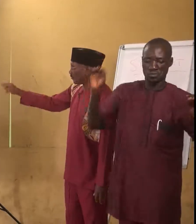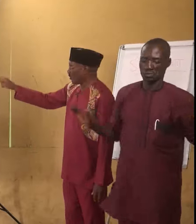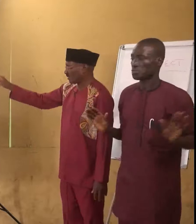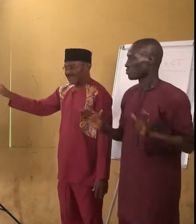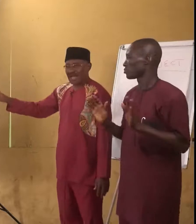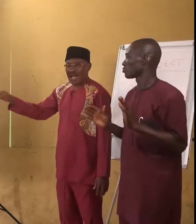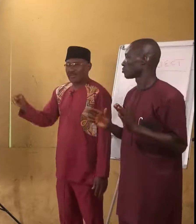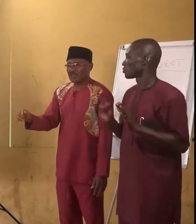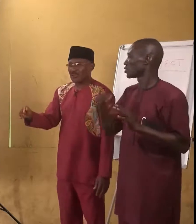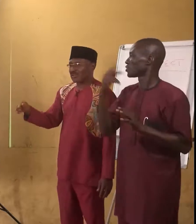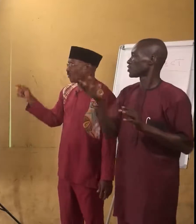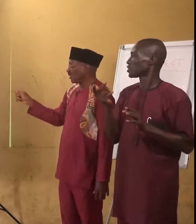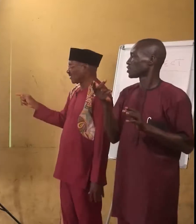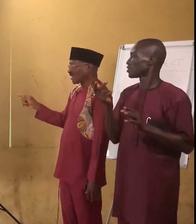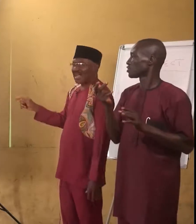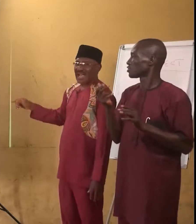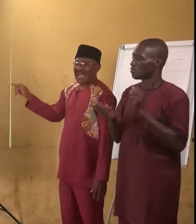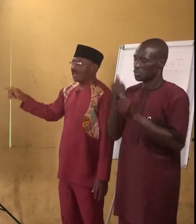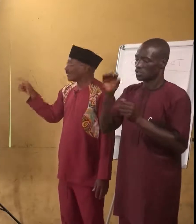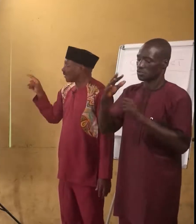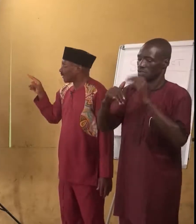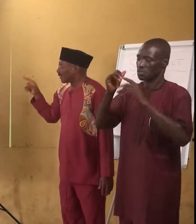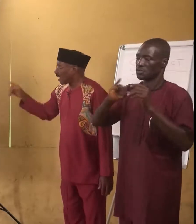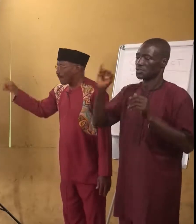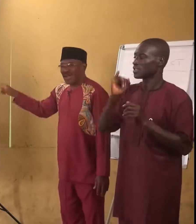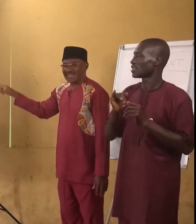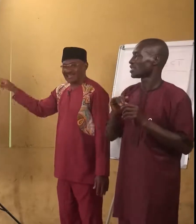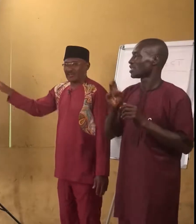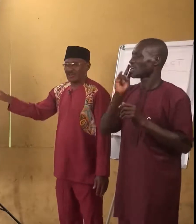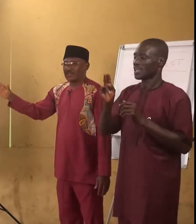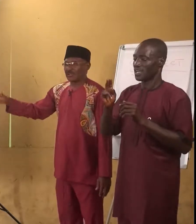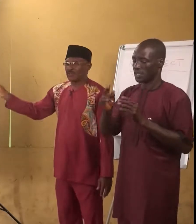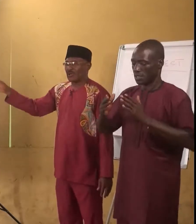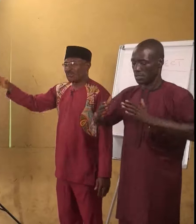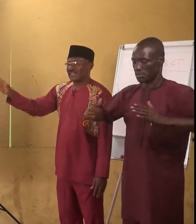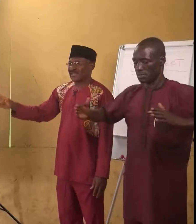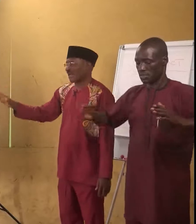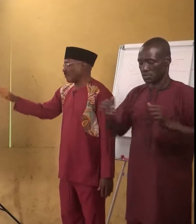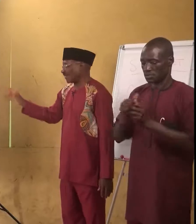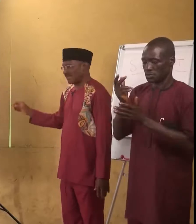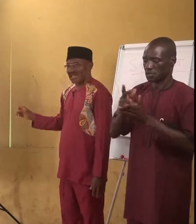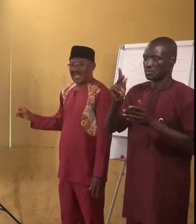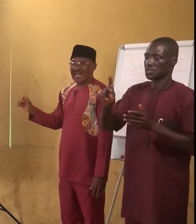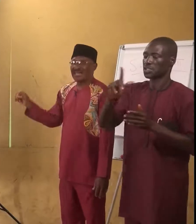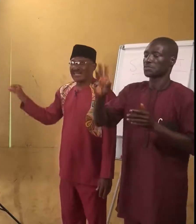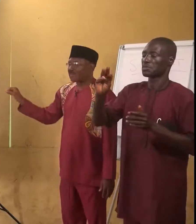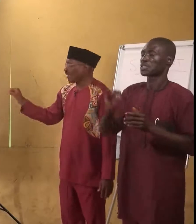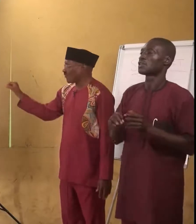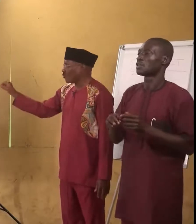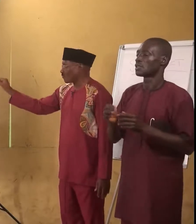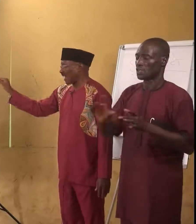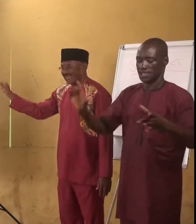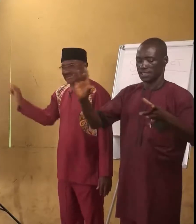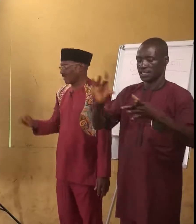see buildings, and most of the buildings are apart, with some kilometers apart, and linked